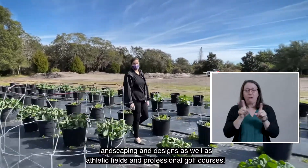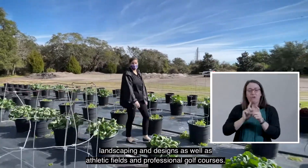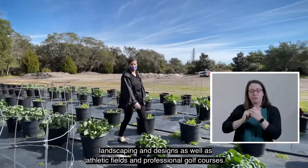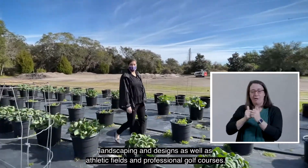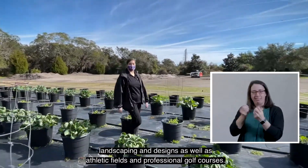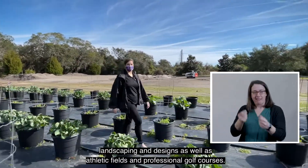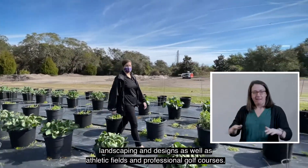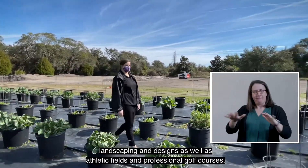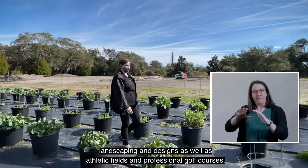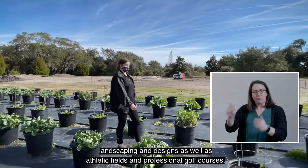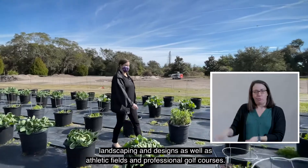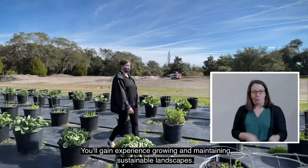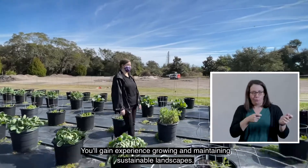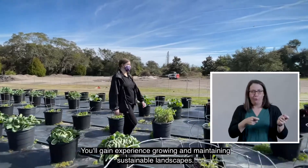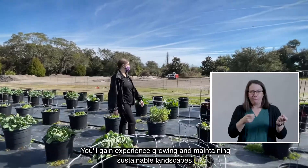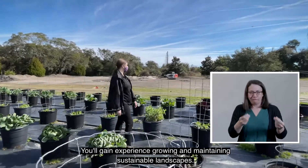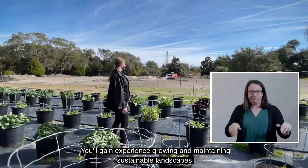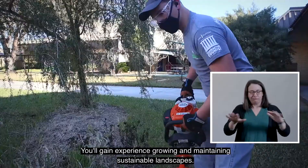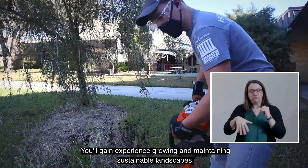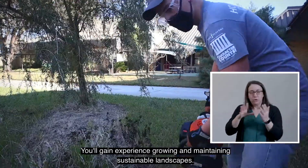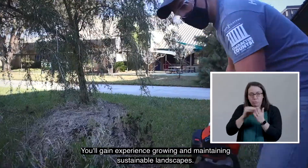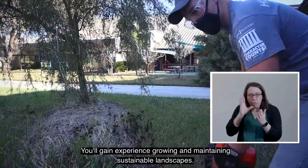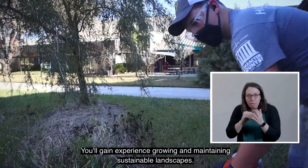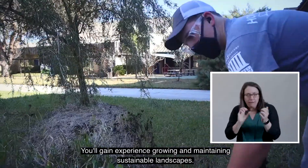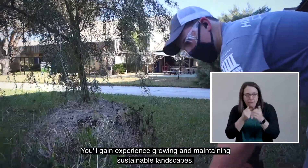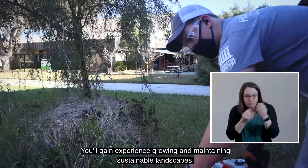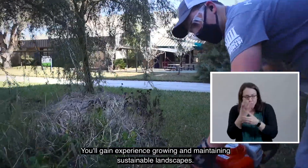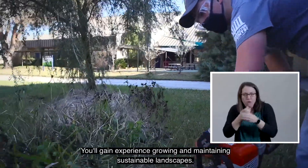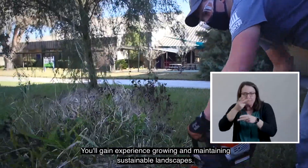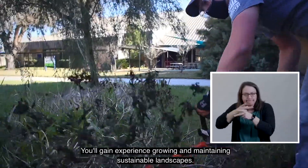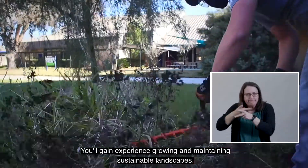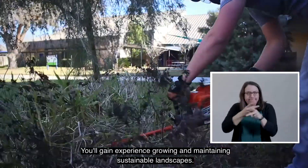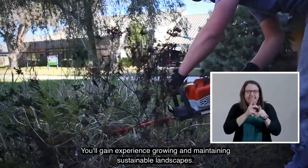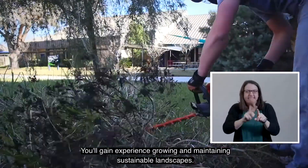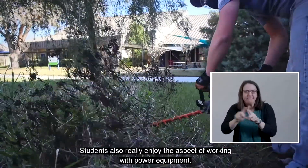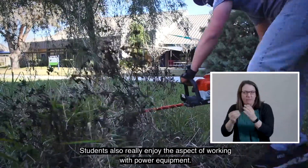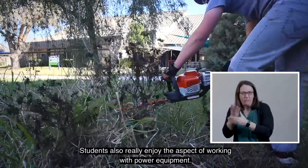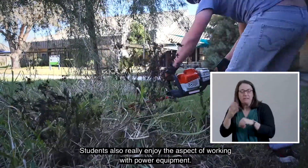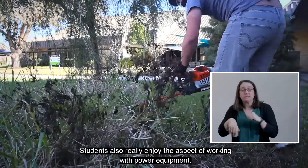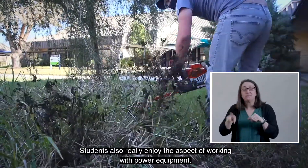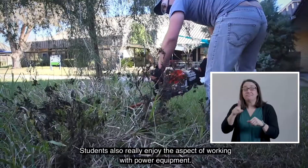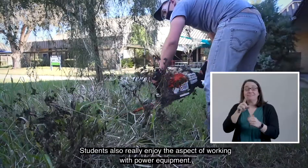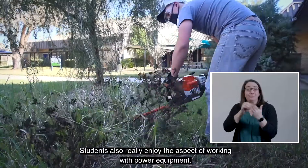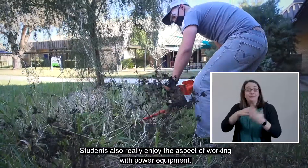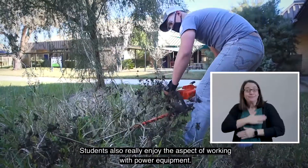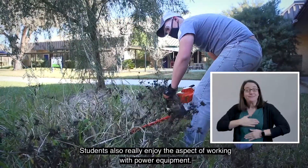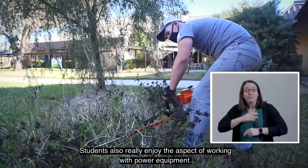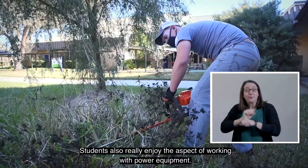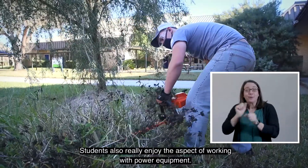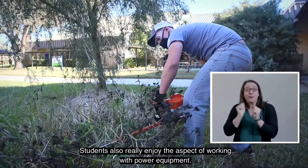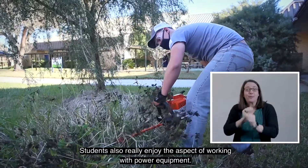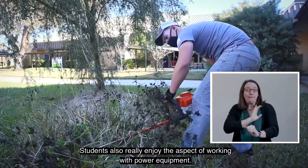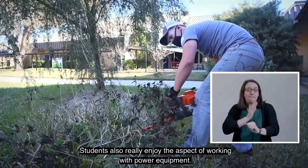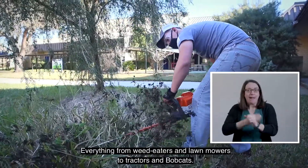athletic fields and professional golf courses. You'll gain experience growing and maintaining sustainable landscapes. Students also really enjoy the aspect of